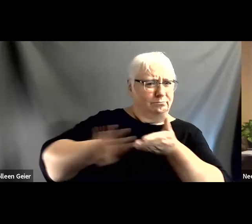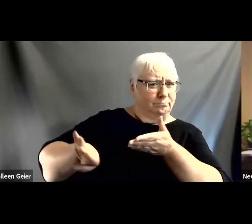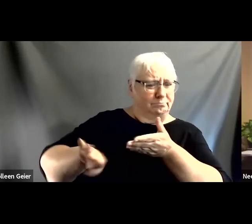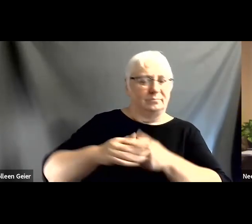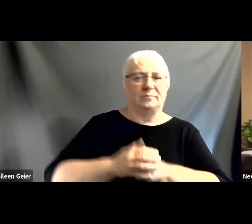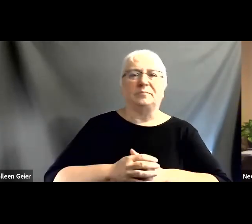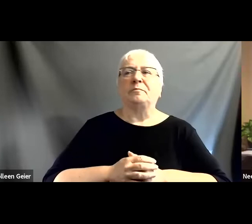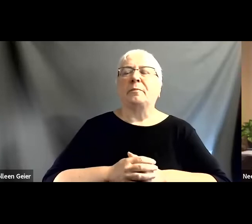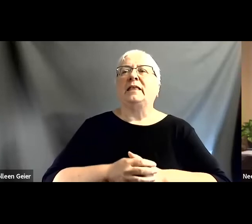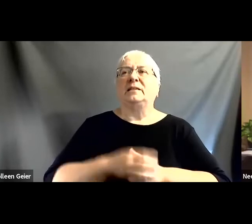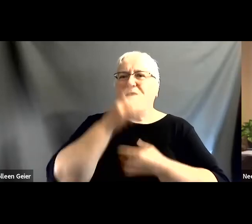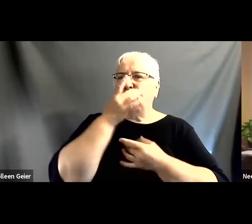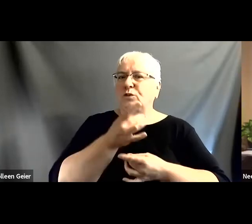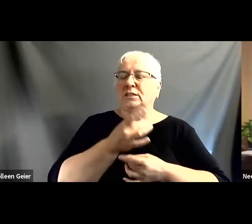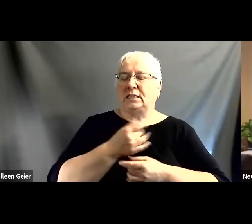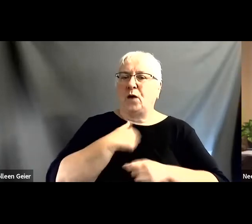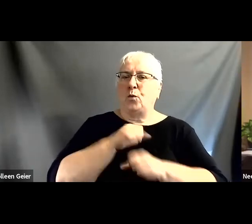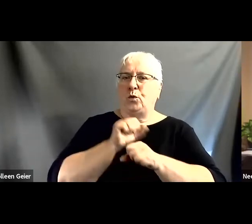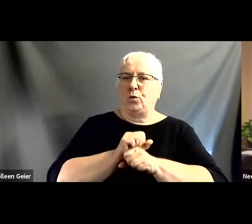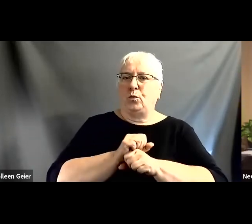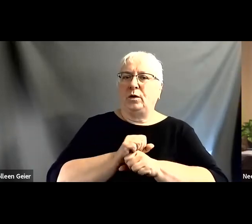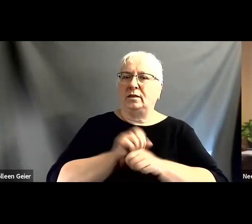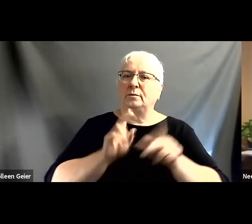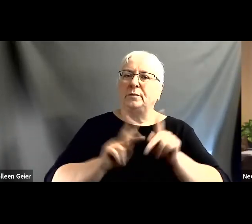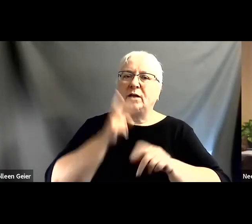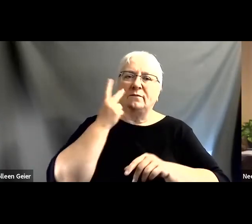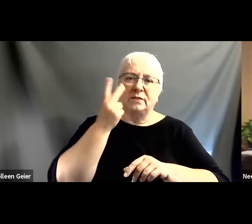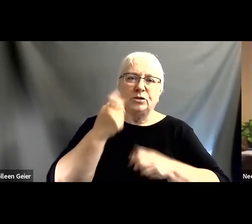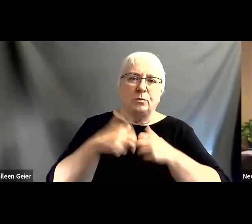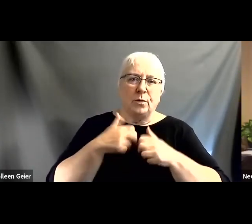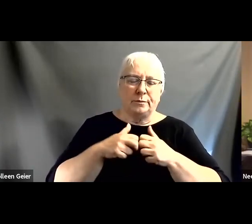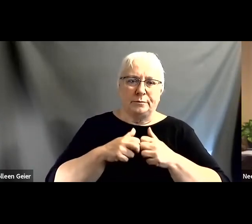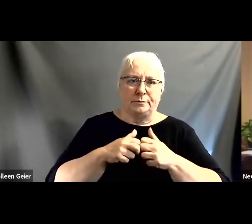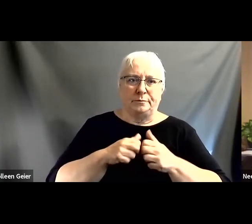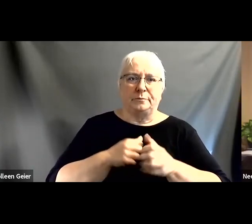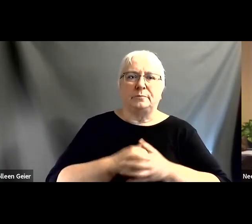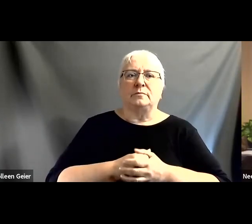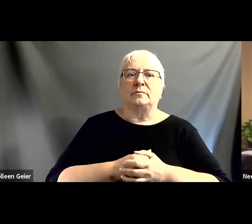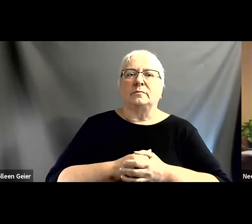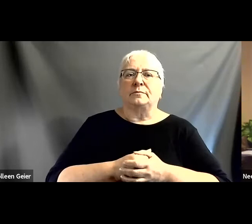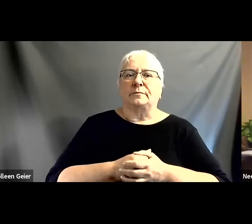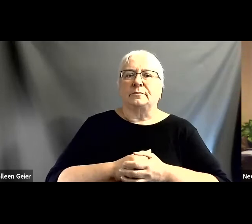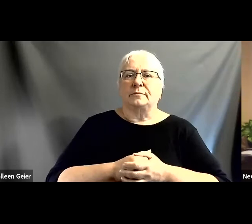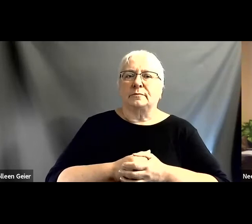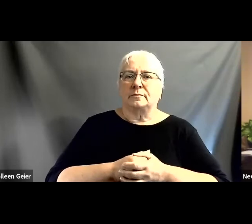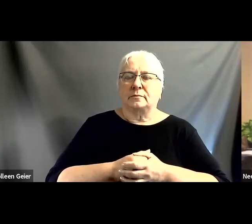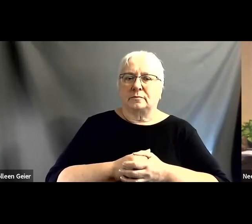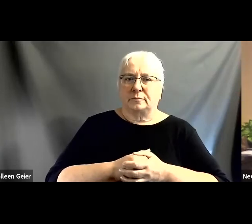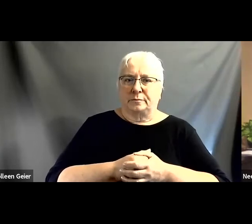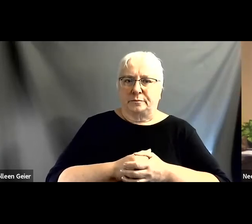the visually impaired, I have found, because haptics is such an important aspect,